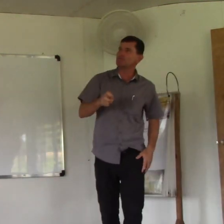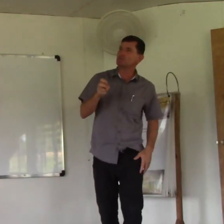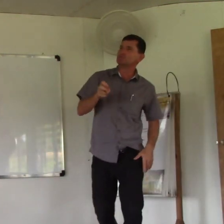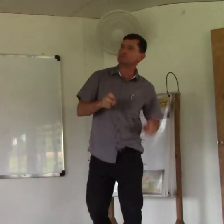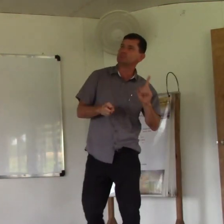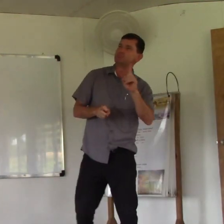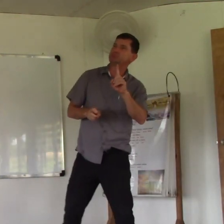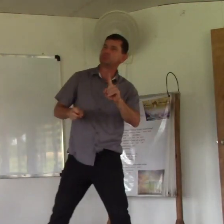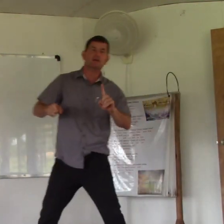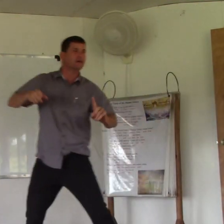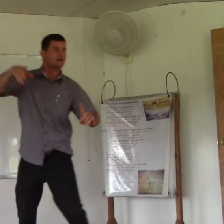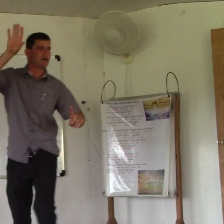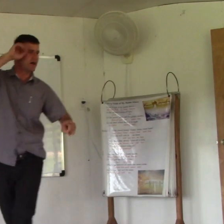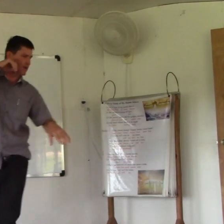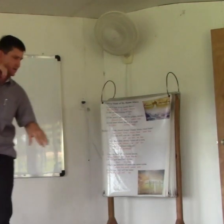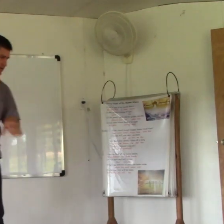traveled to God.